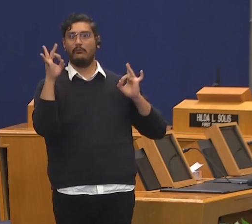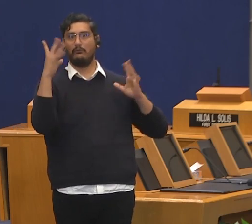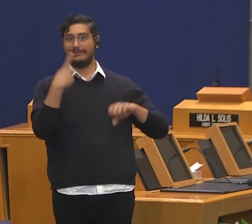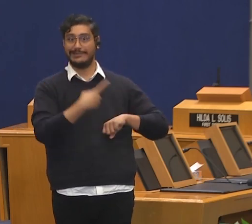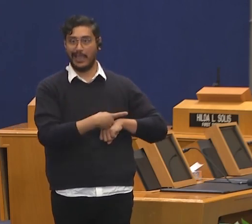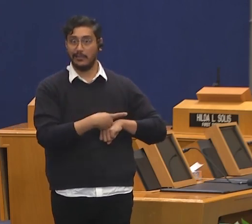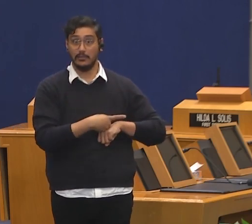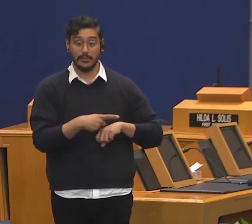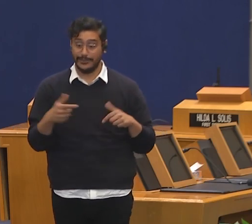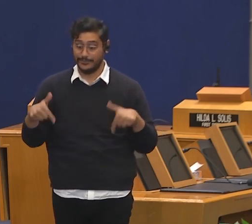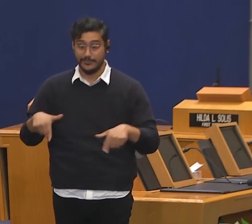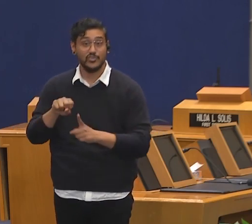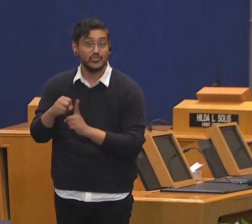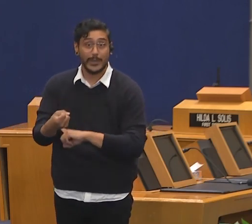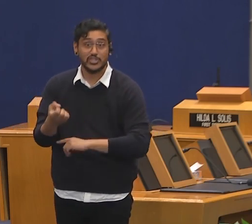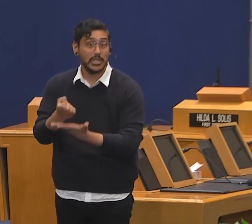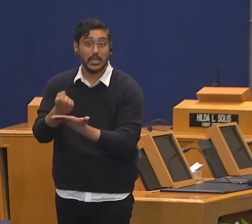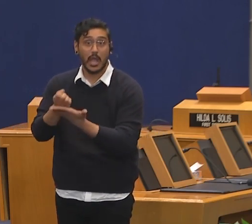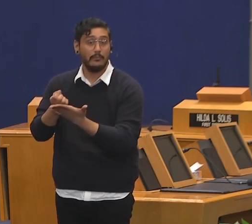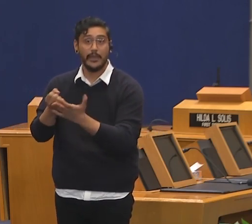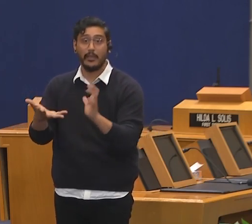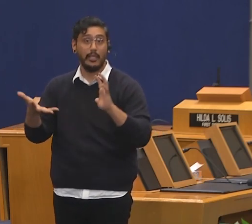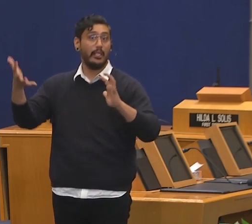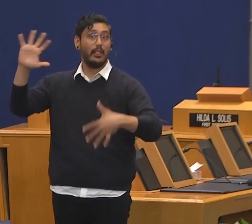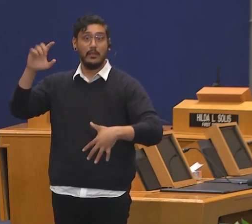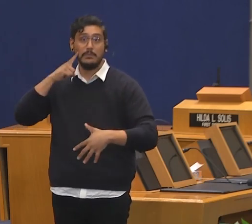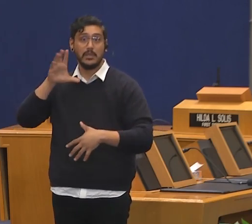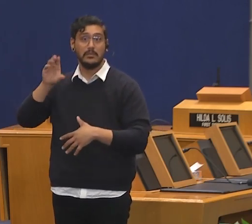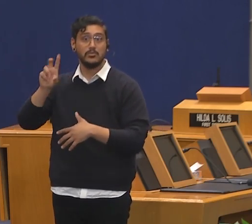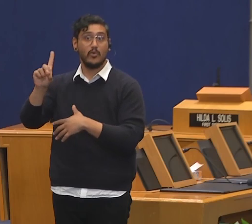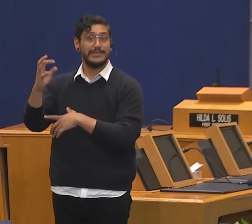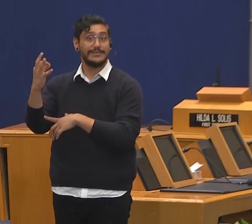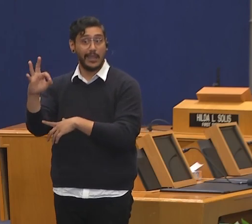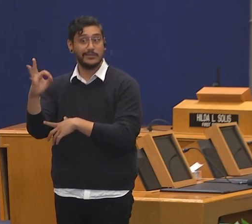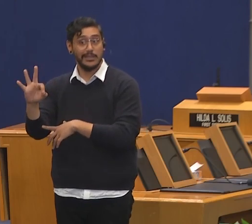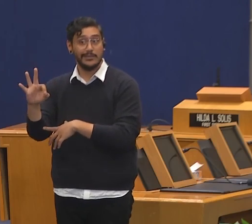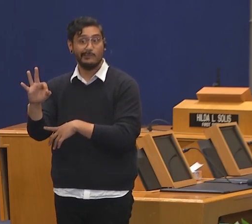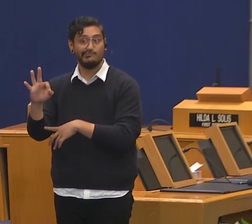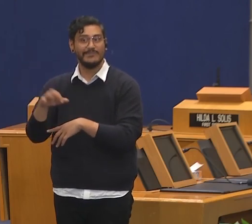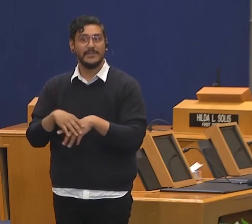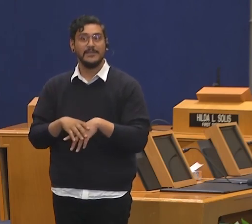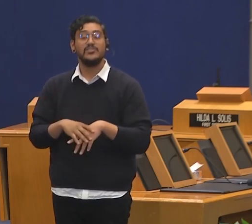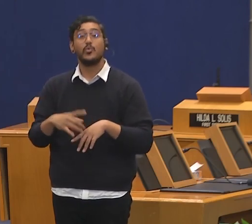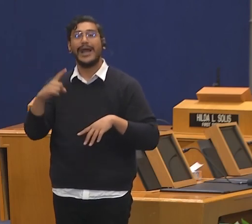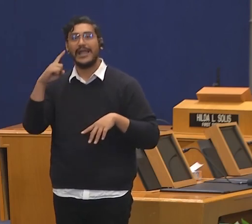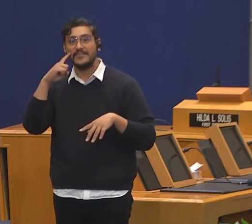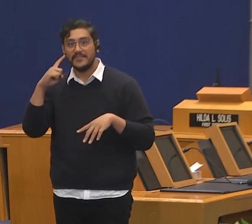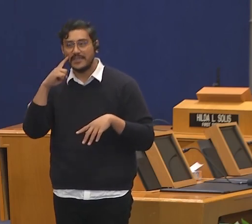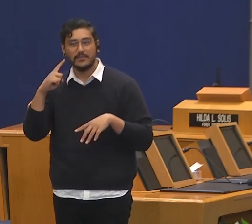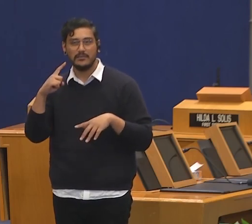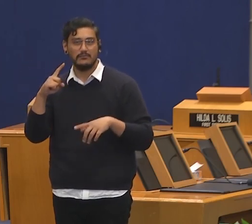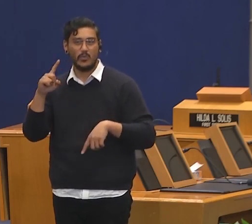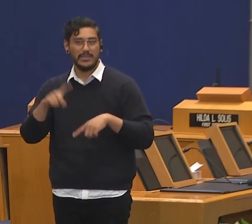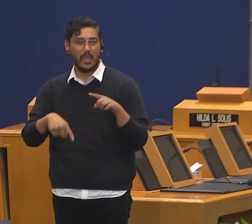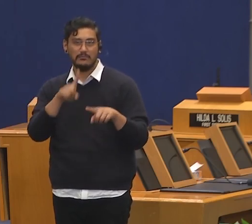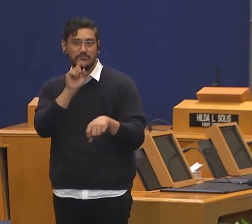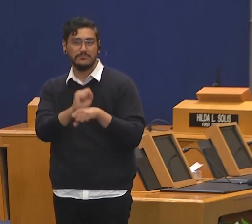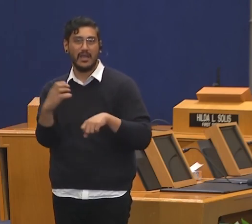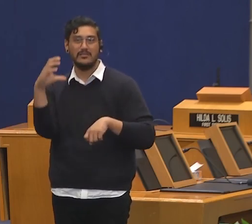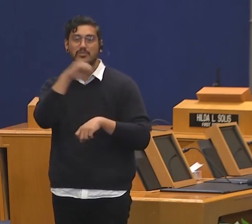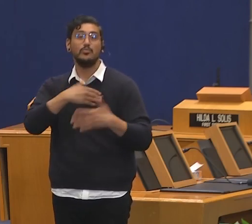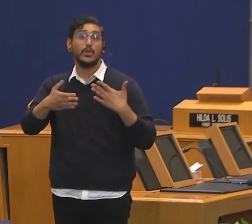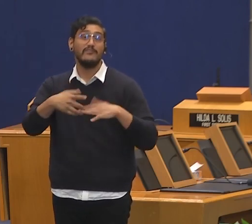economic downturn. In this case, it was a situation with COVID-19, and therefore I think it'd be premature to assume any of what you said as it